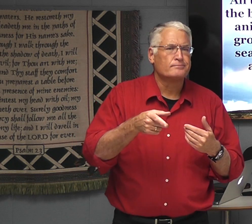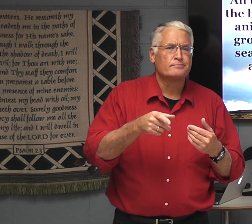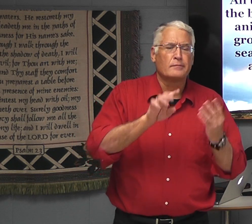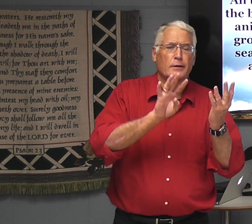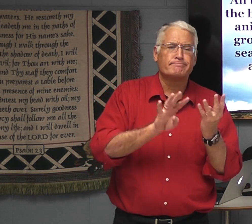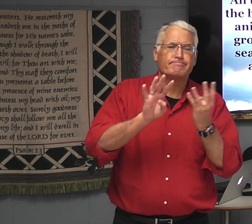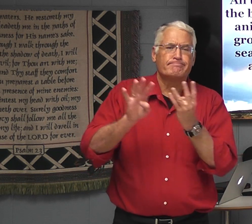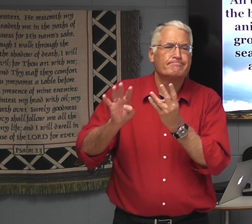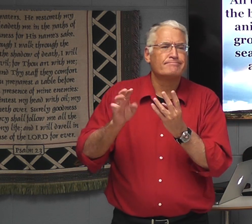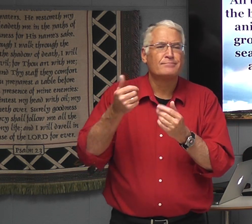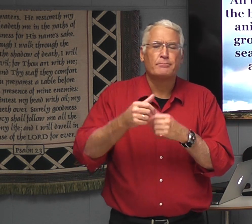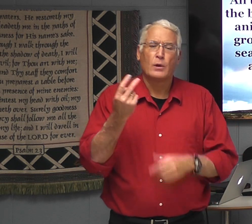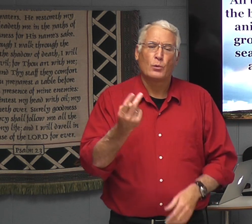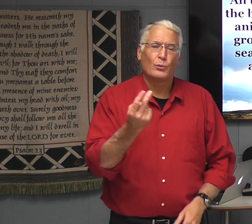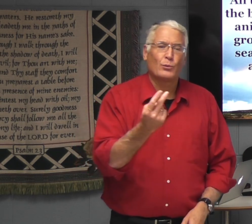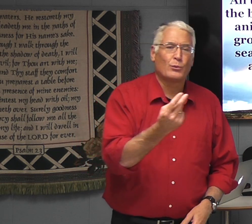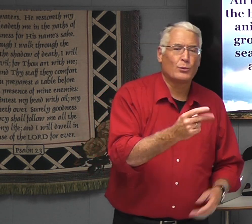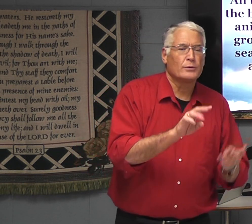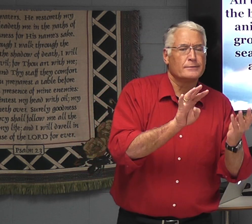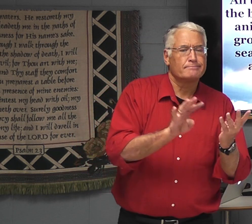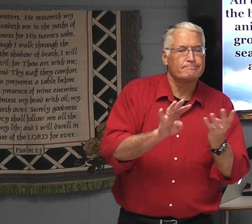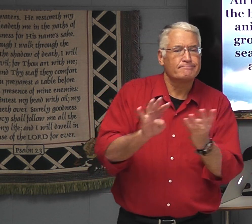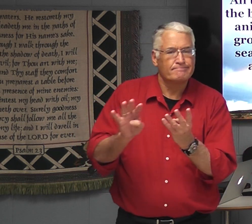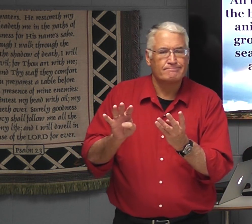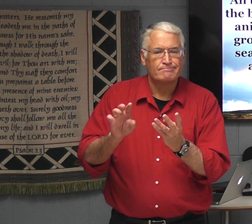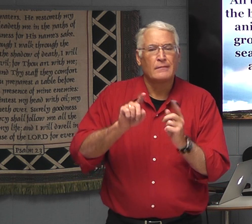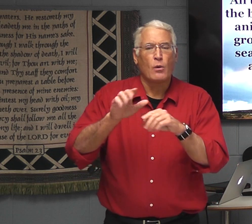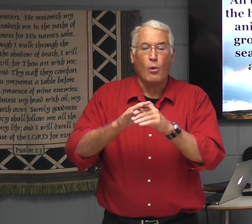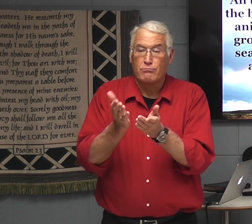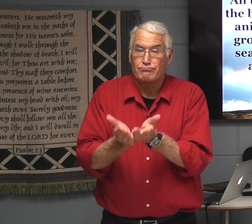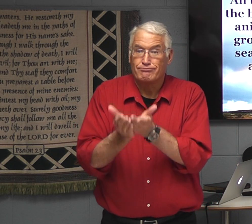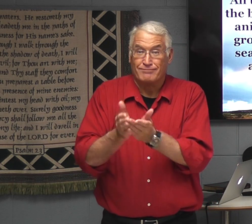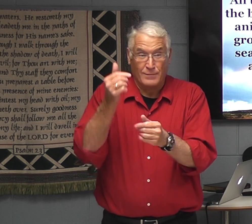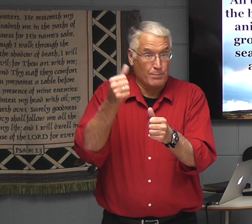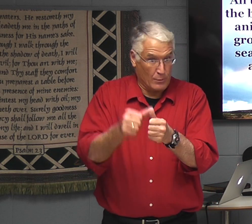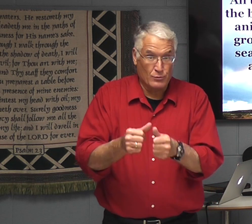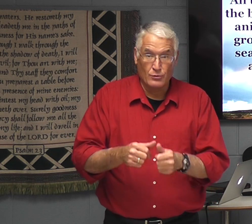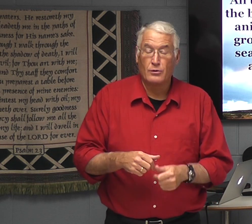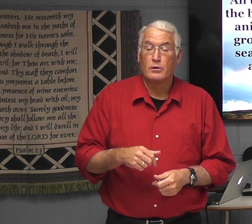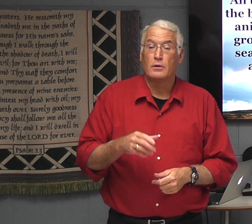God commanded them to leave the animals 2 by 2 on the boat, remember?